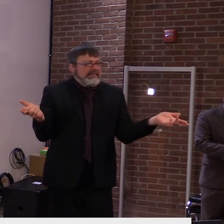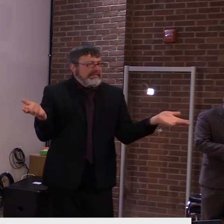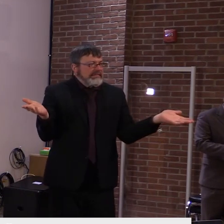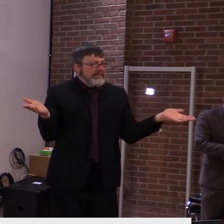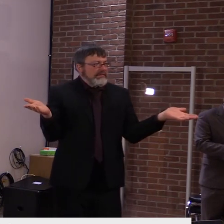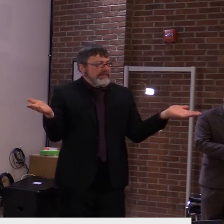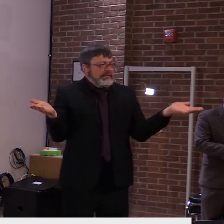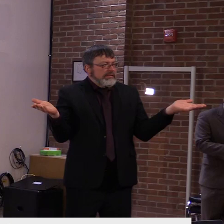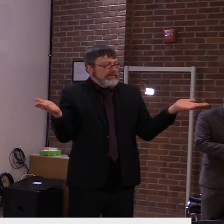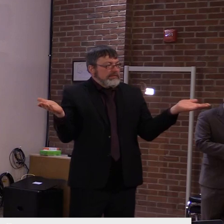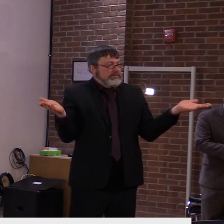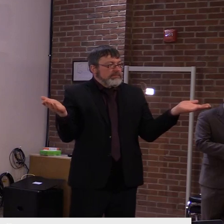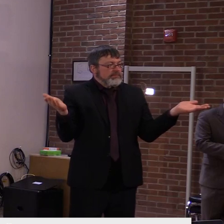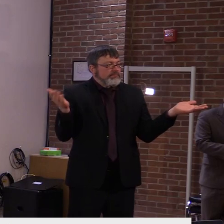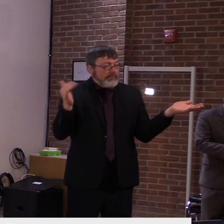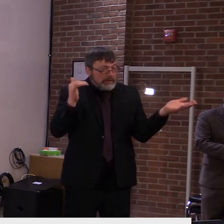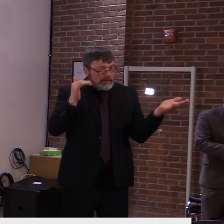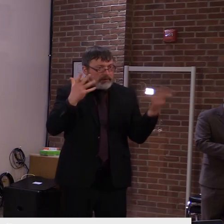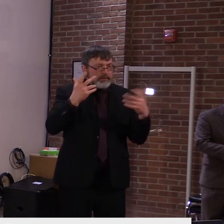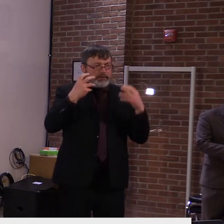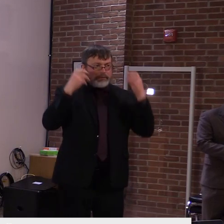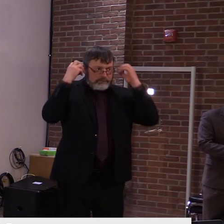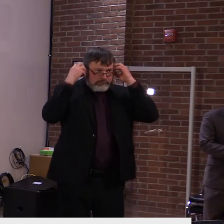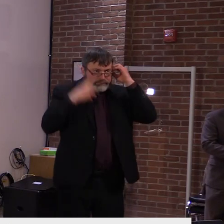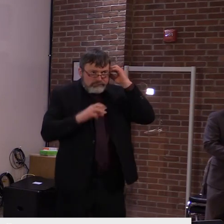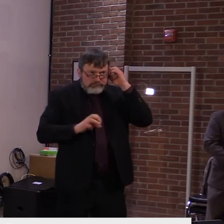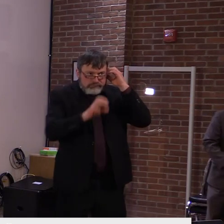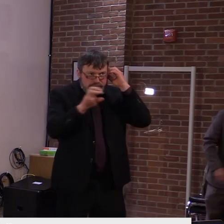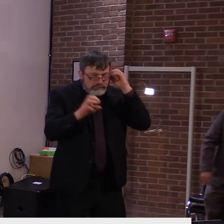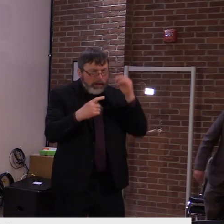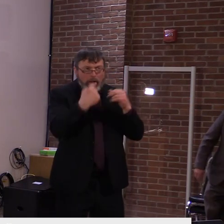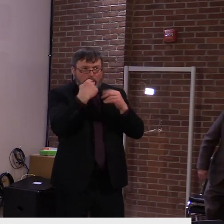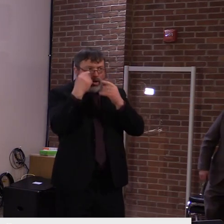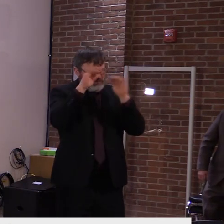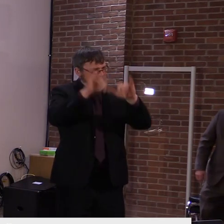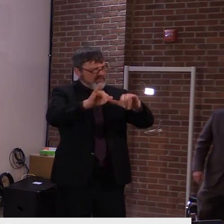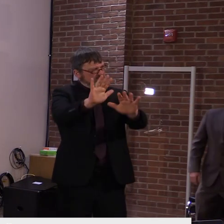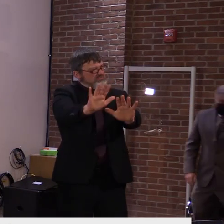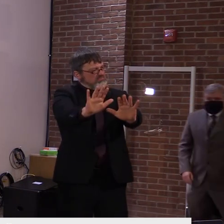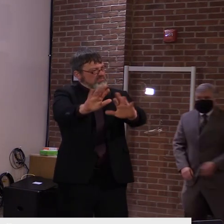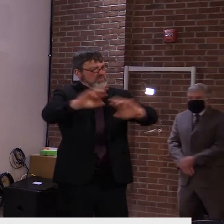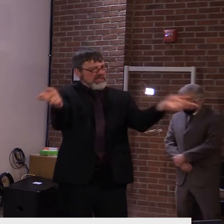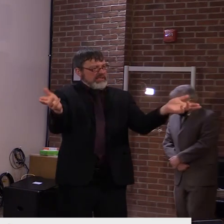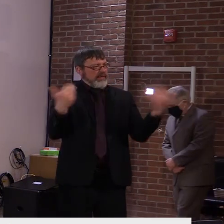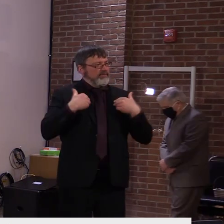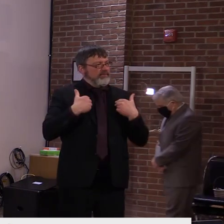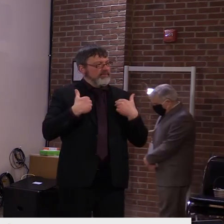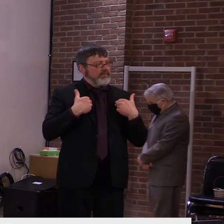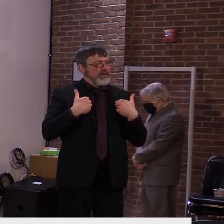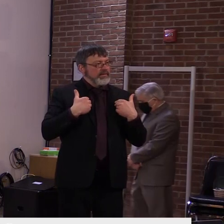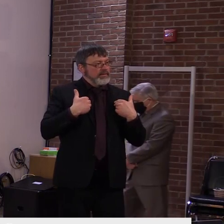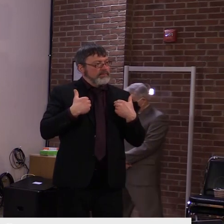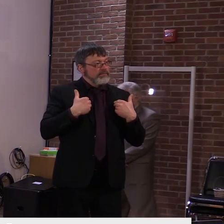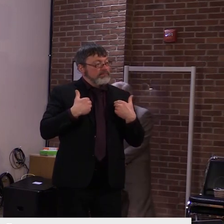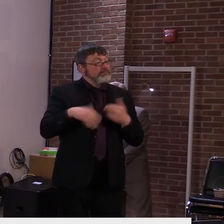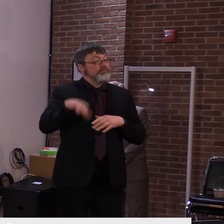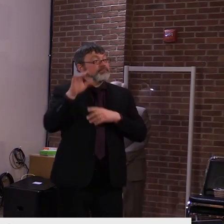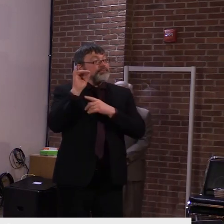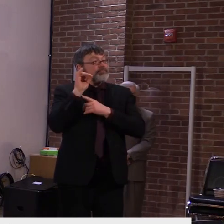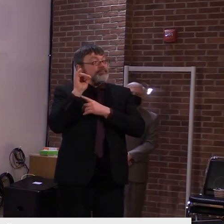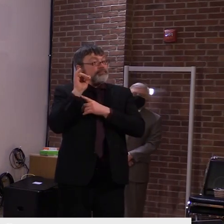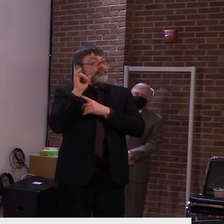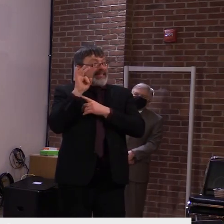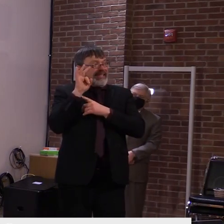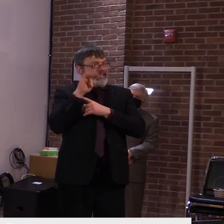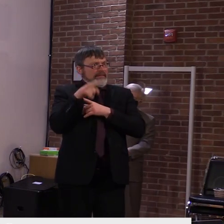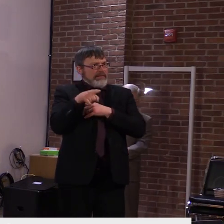signs, how much their oxygen levels are, et cetera, if there's a reason to perceive that they have